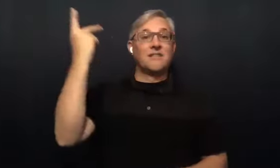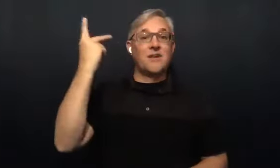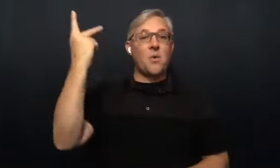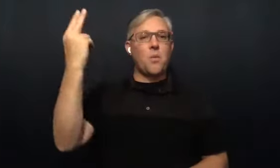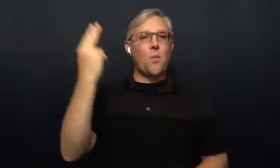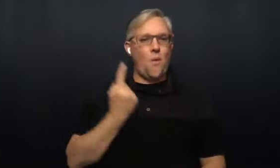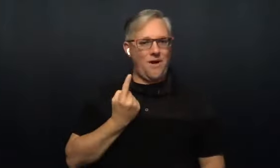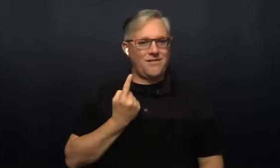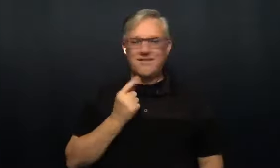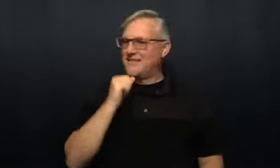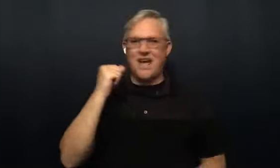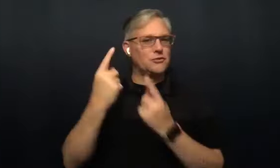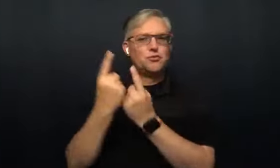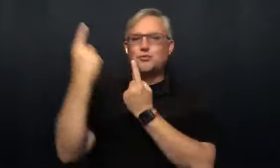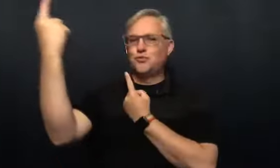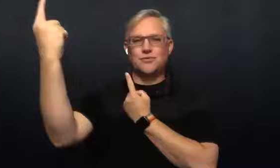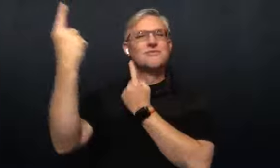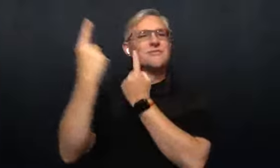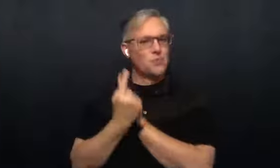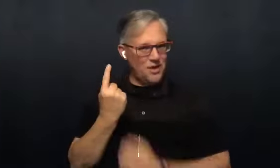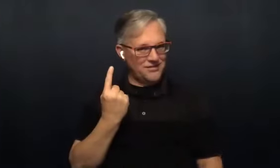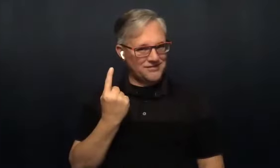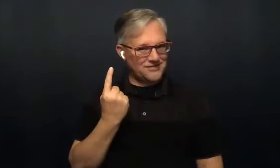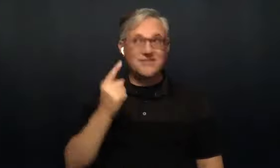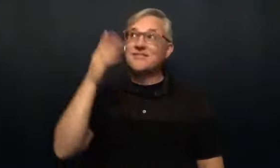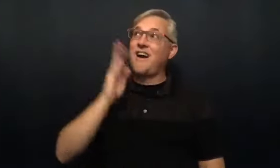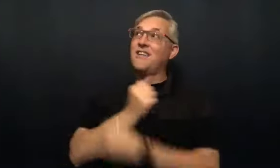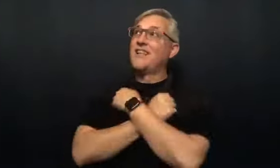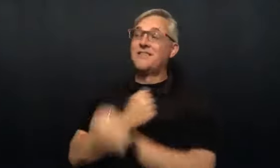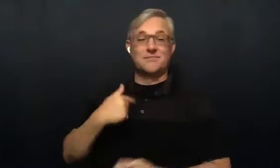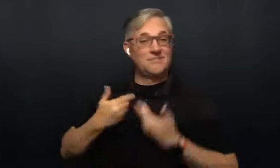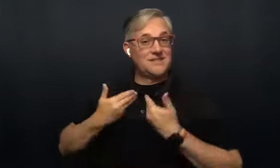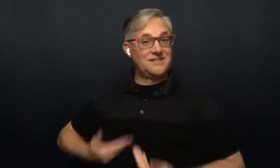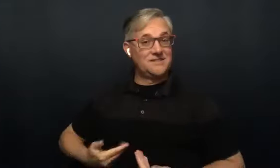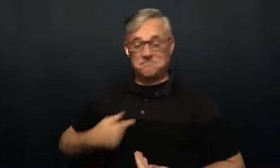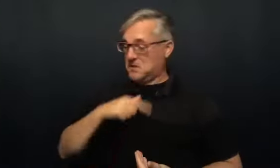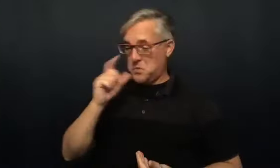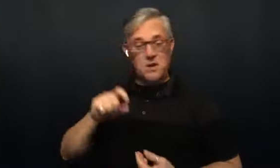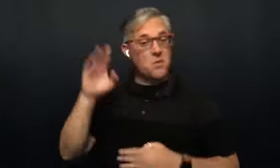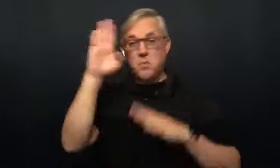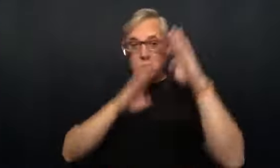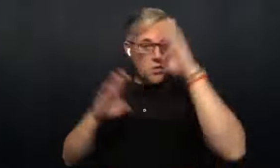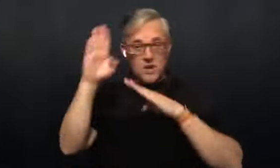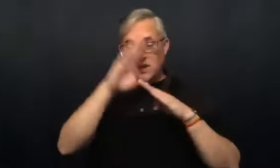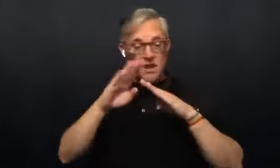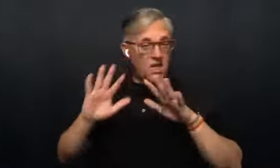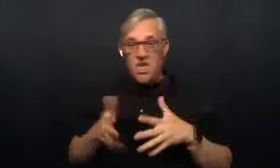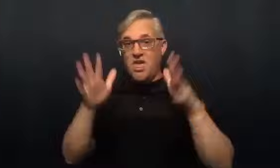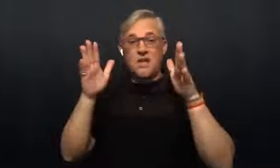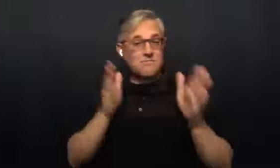me just and as I am. I need not worry, fret, nor plan. And if I